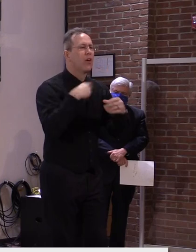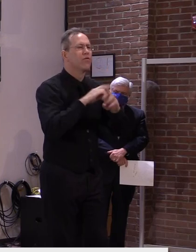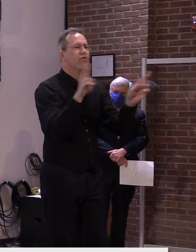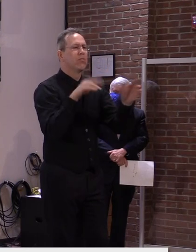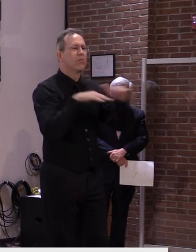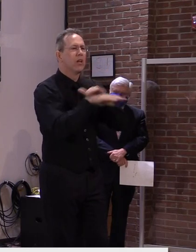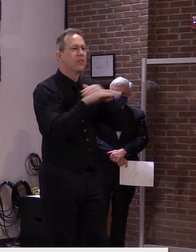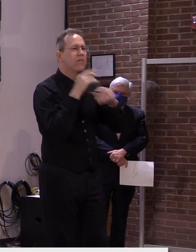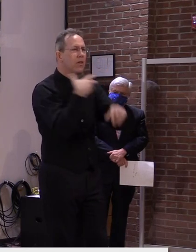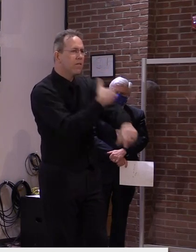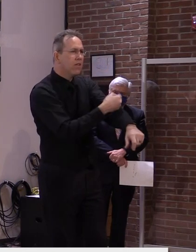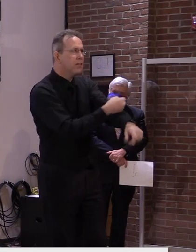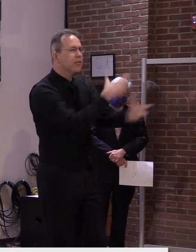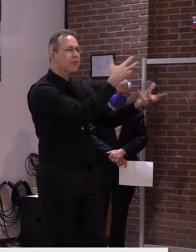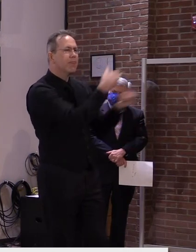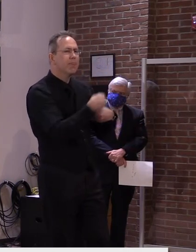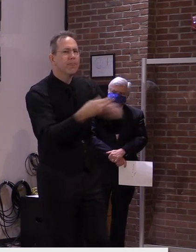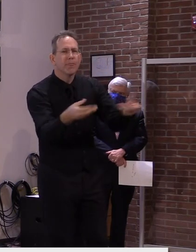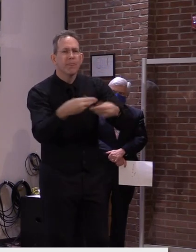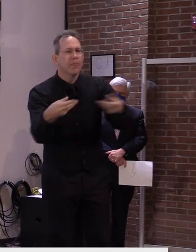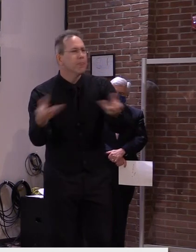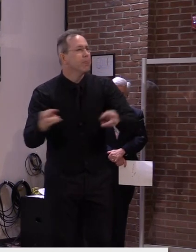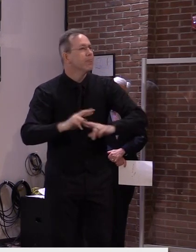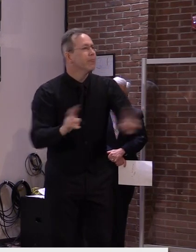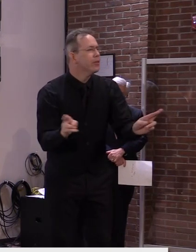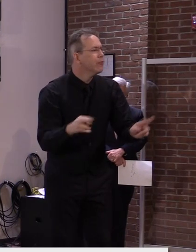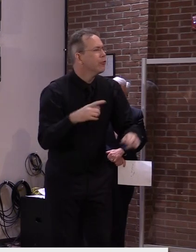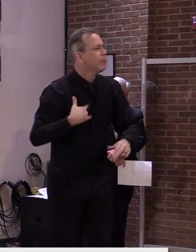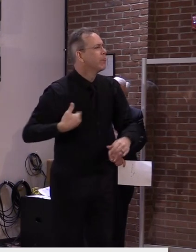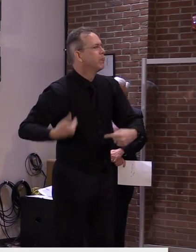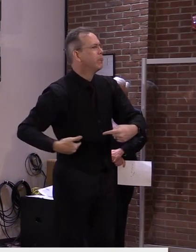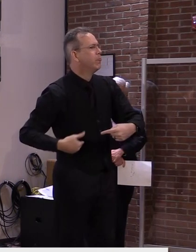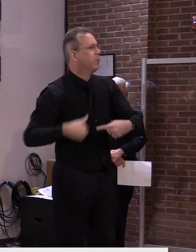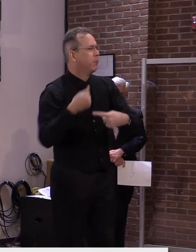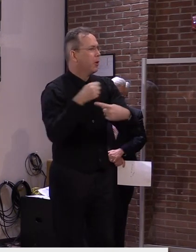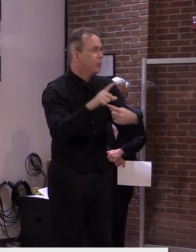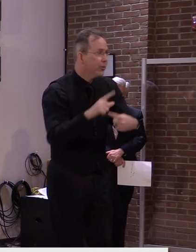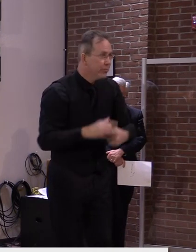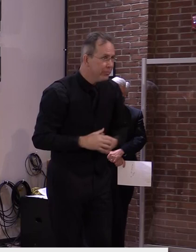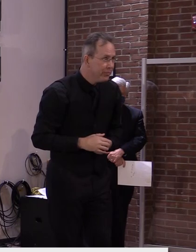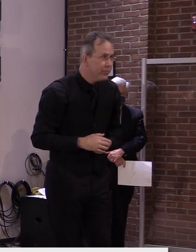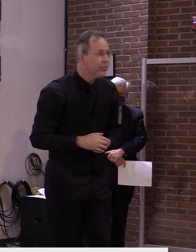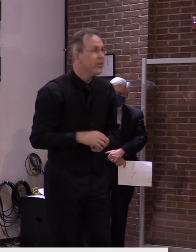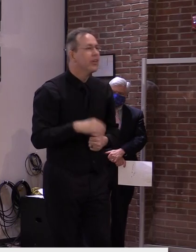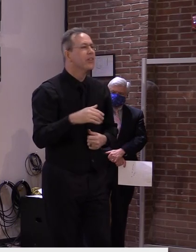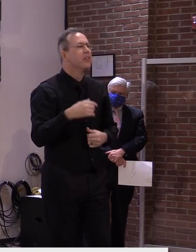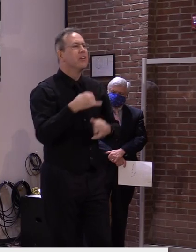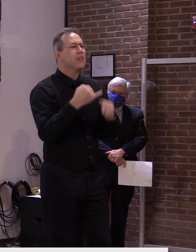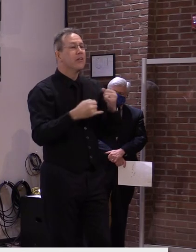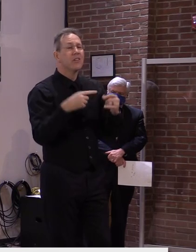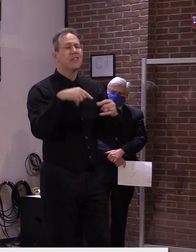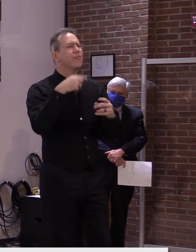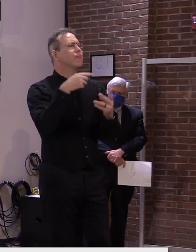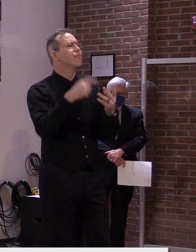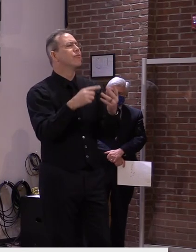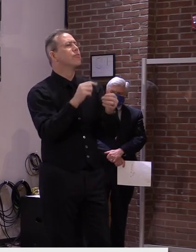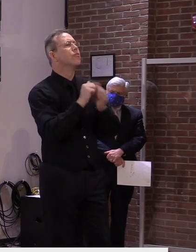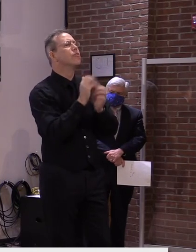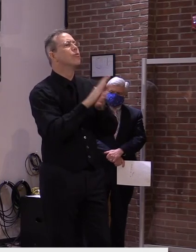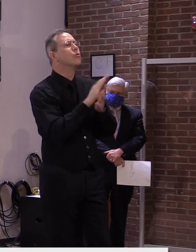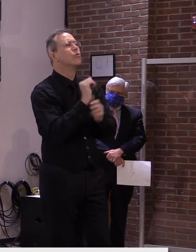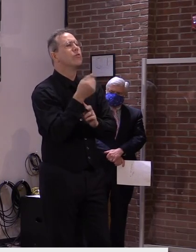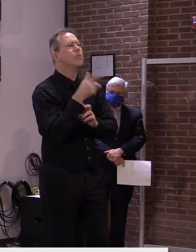Finally, last week we announced a return of certain school sports competition because we know how important it is for our